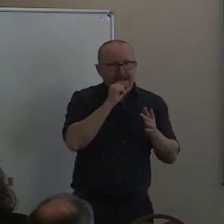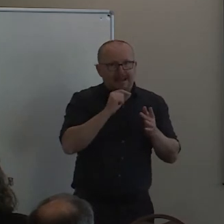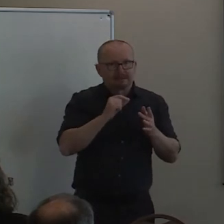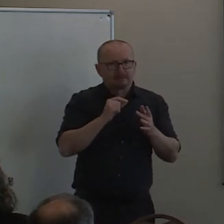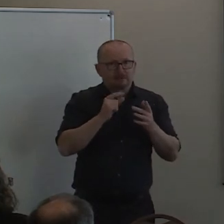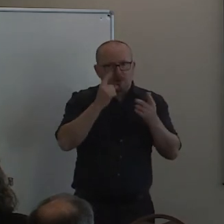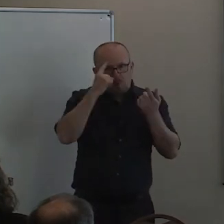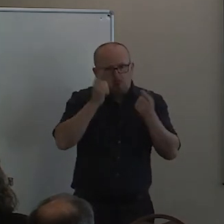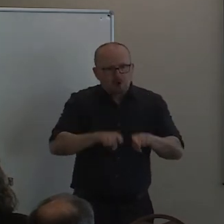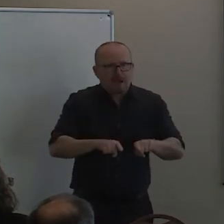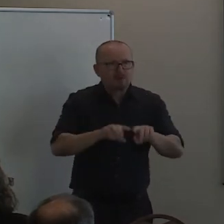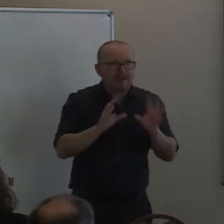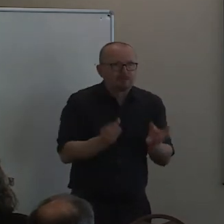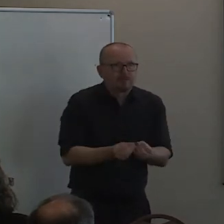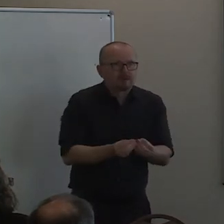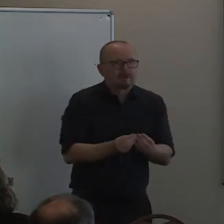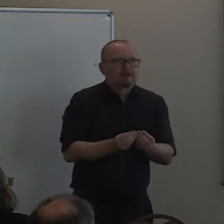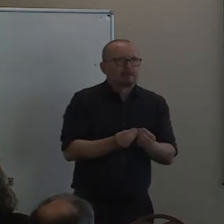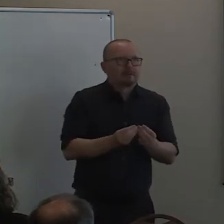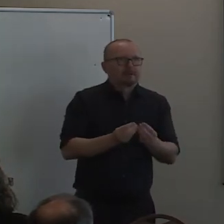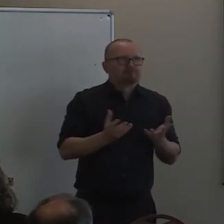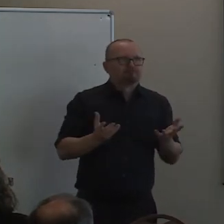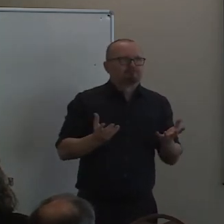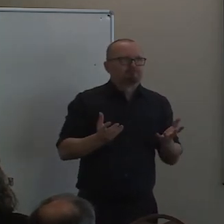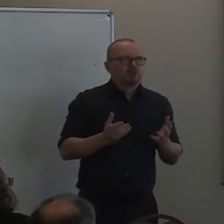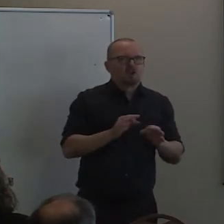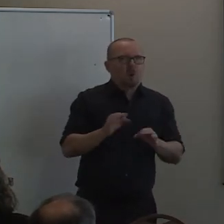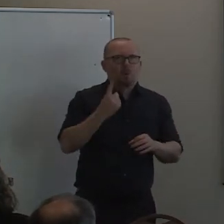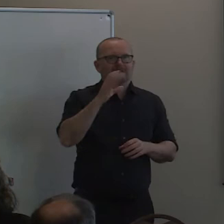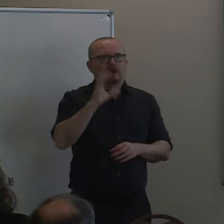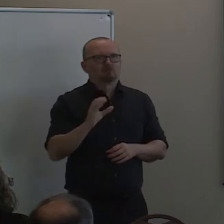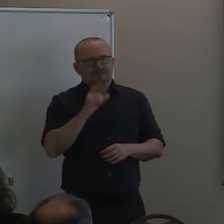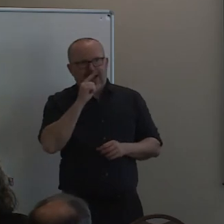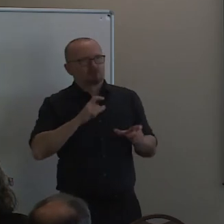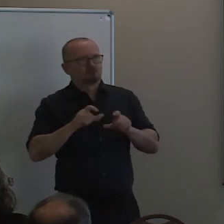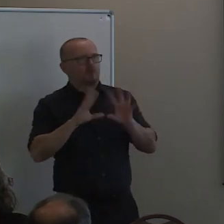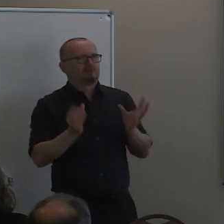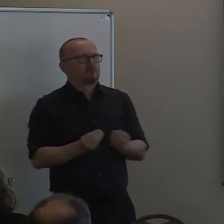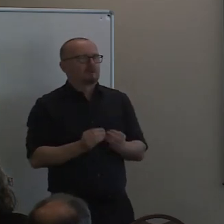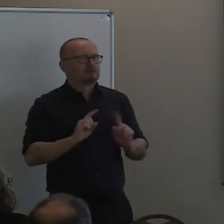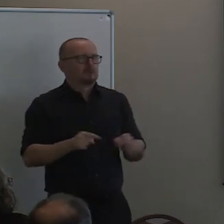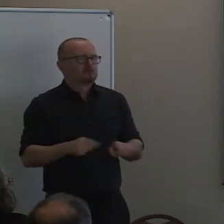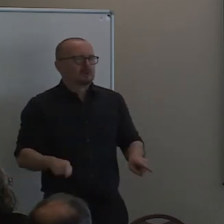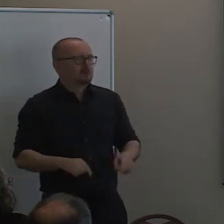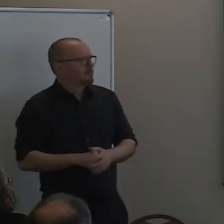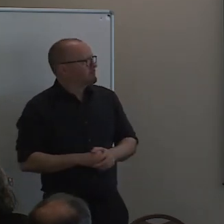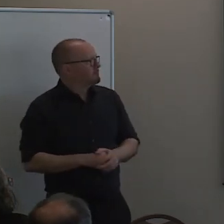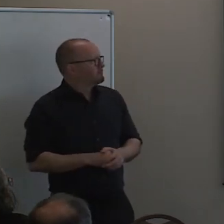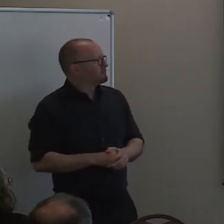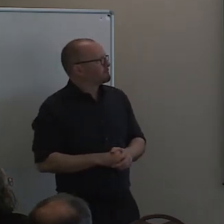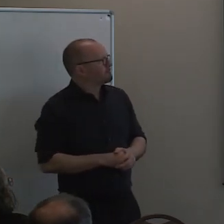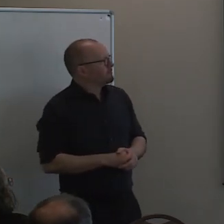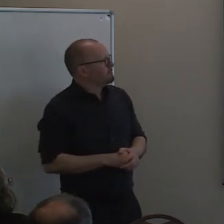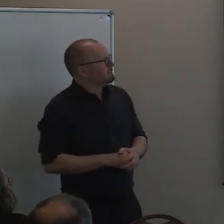tech company or nation state can control everything. So what happens when we think about tech and